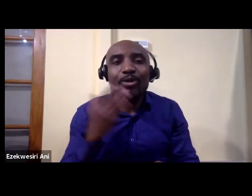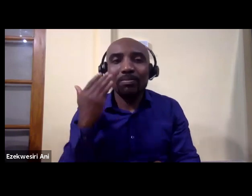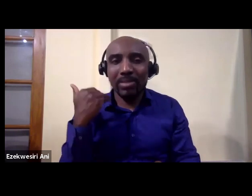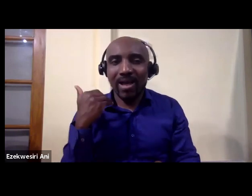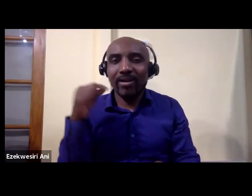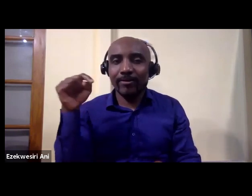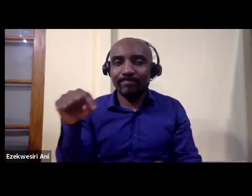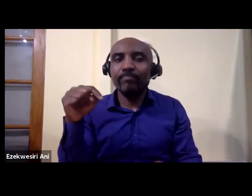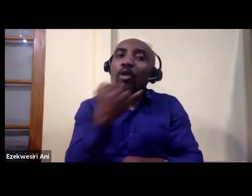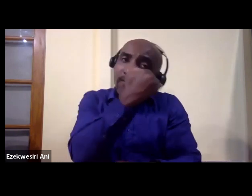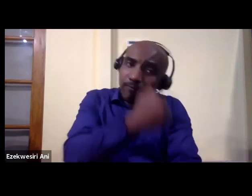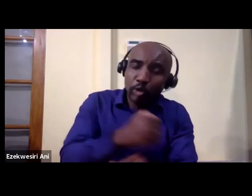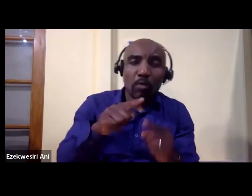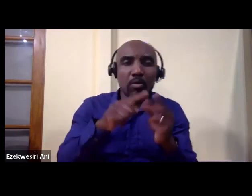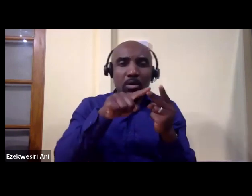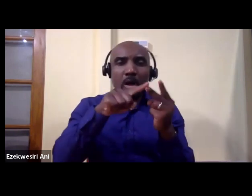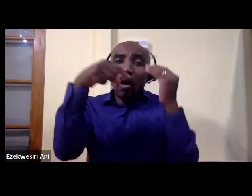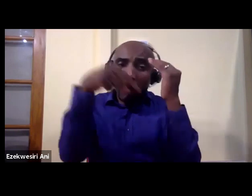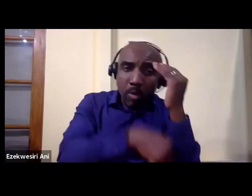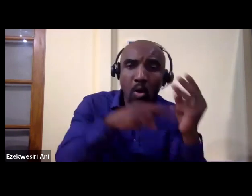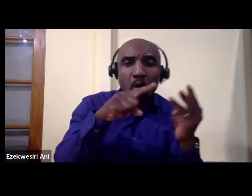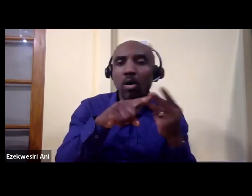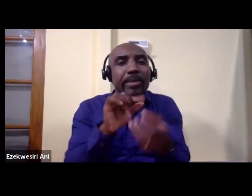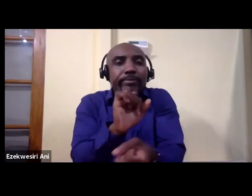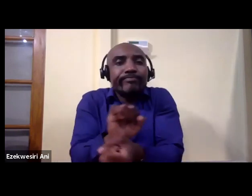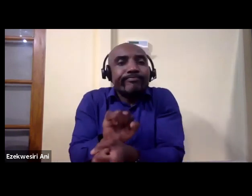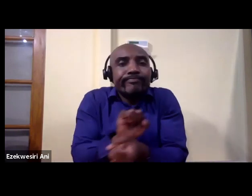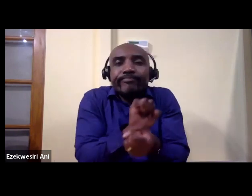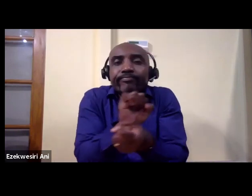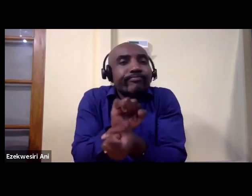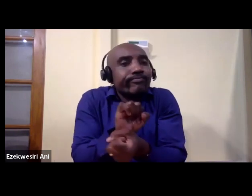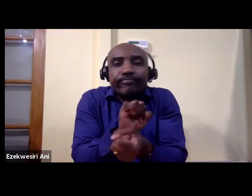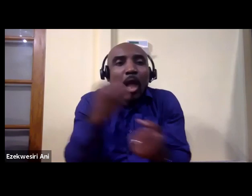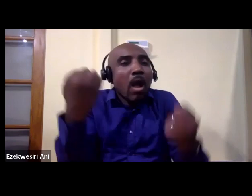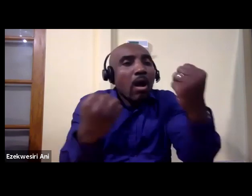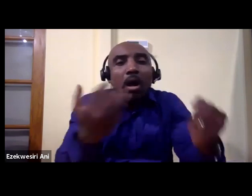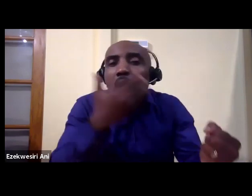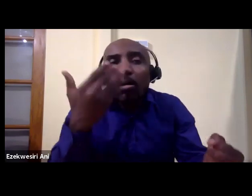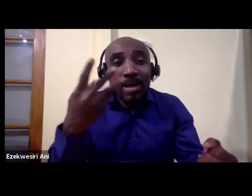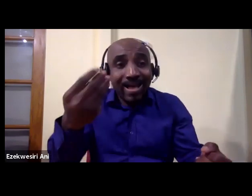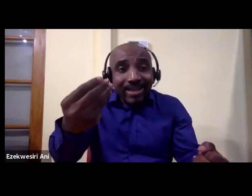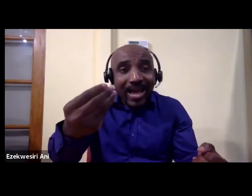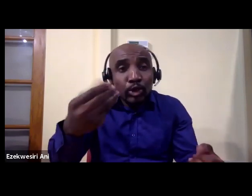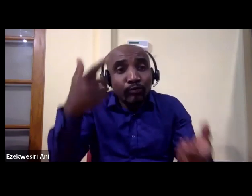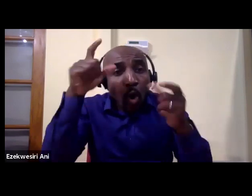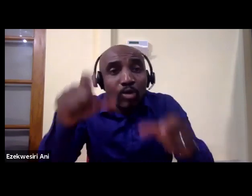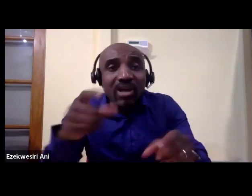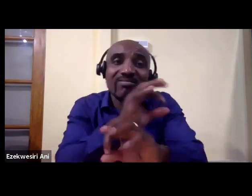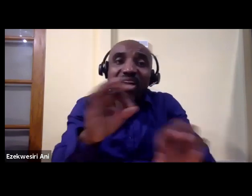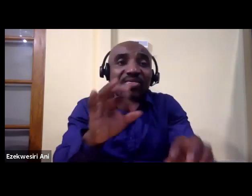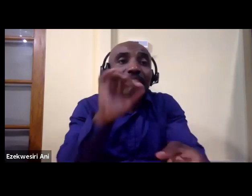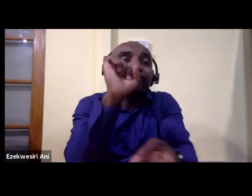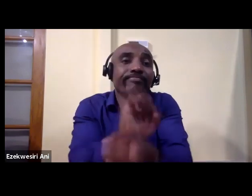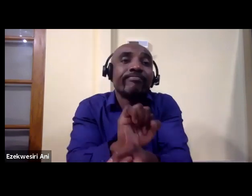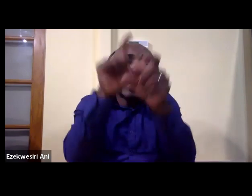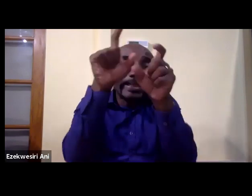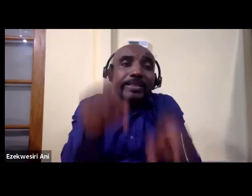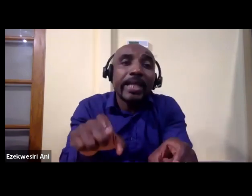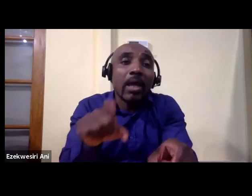more poor. That meant they couldn't get out of town in time. They didn't have a car. They didn't have cash for a motel. They lived in the